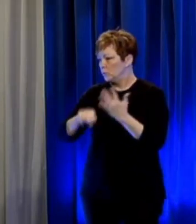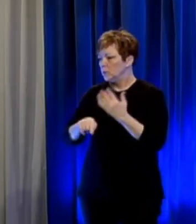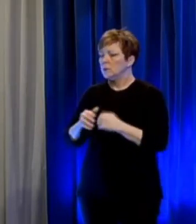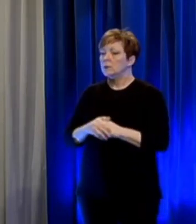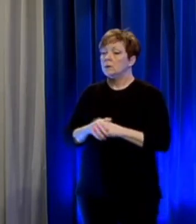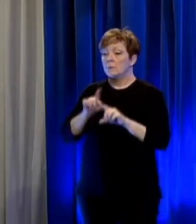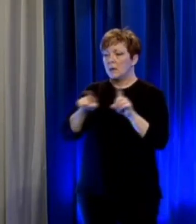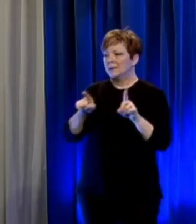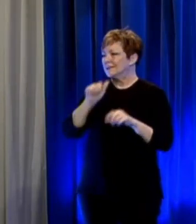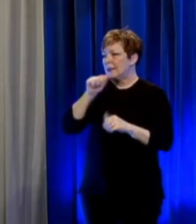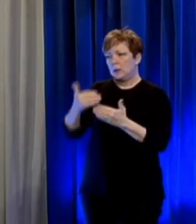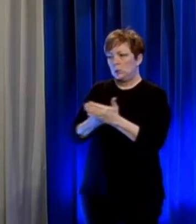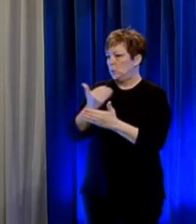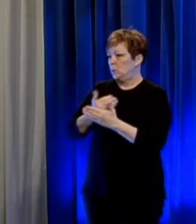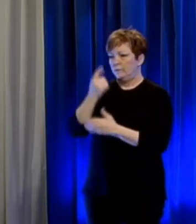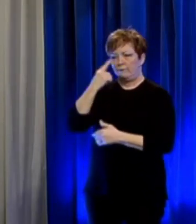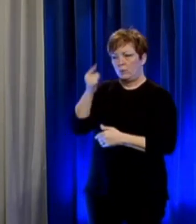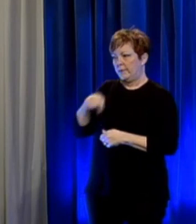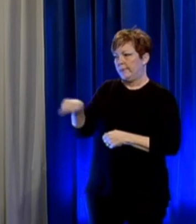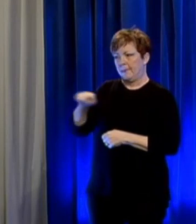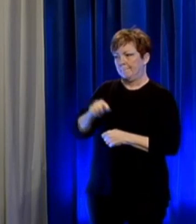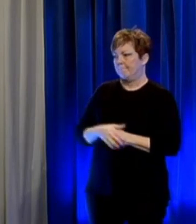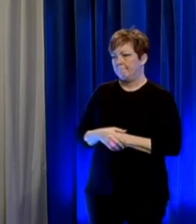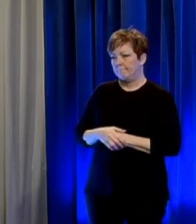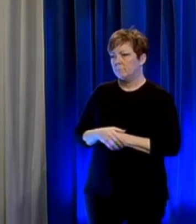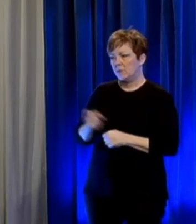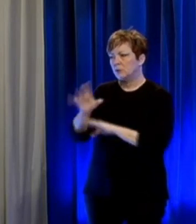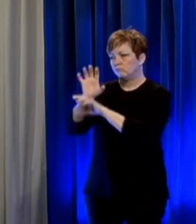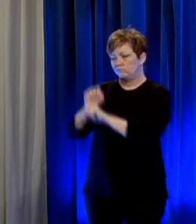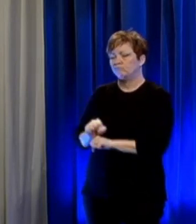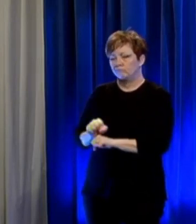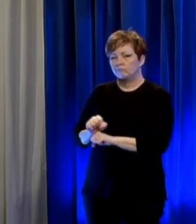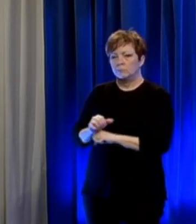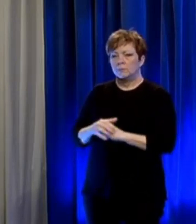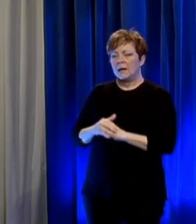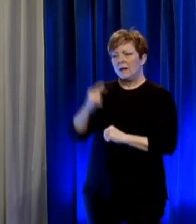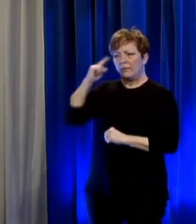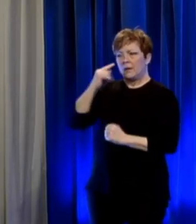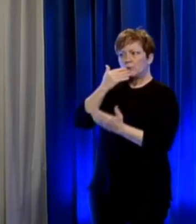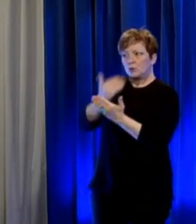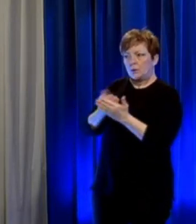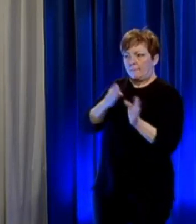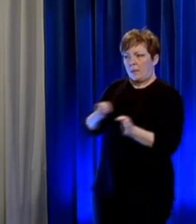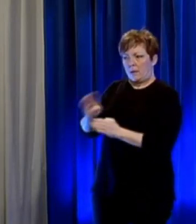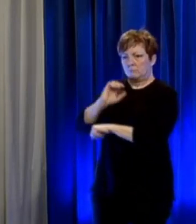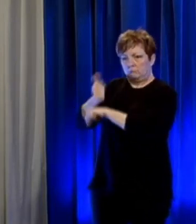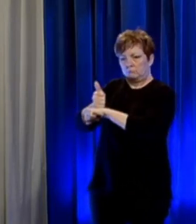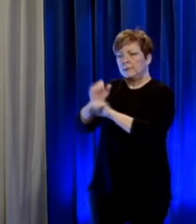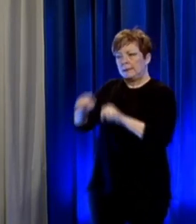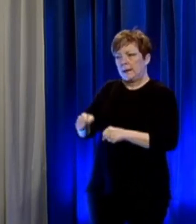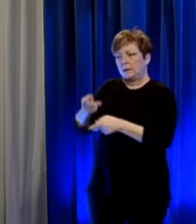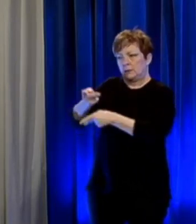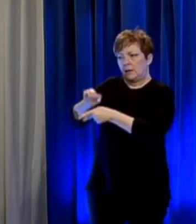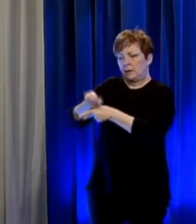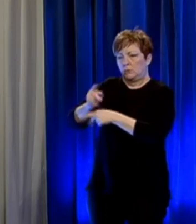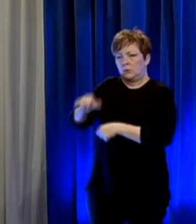this is not a new drill for them, and I think they've got a good plan in place and can handle that.